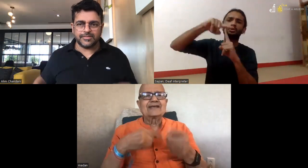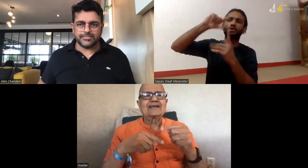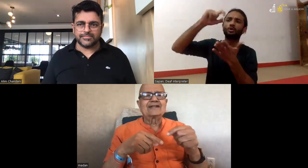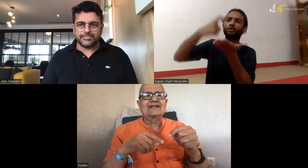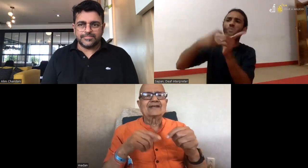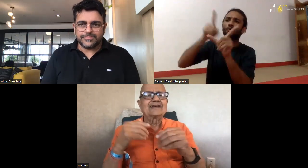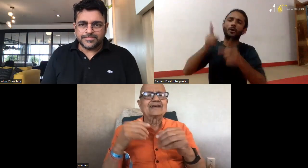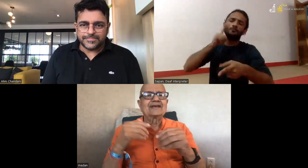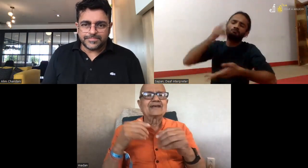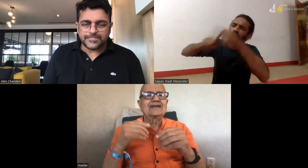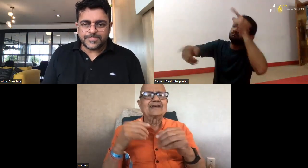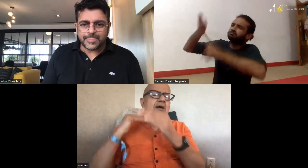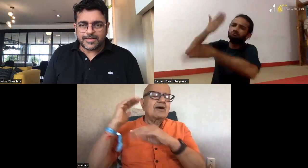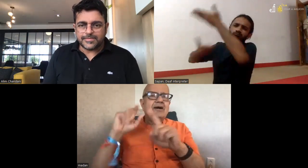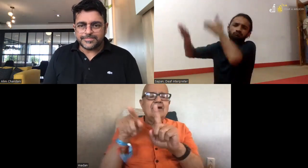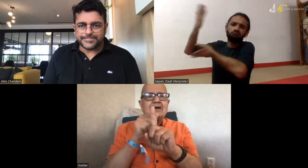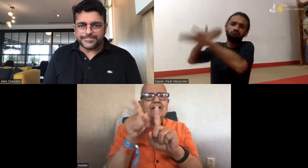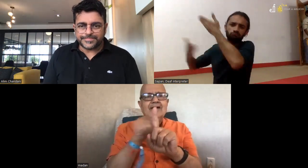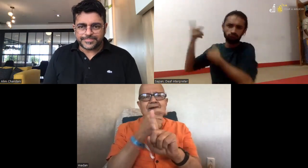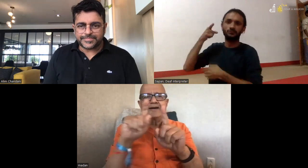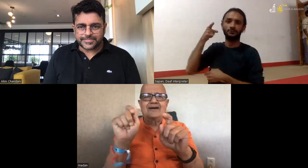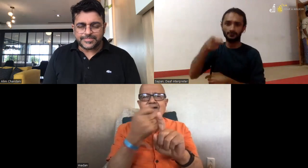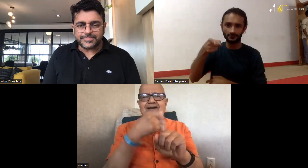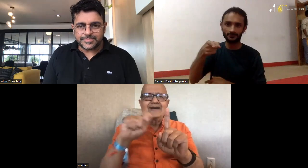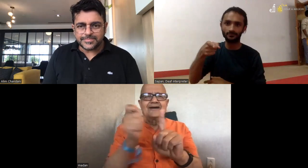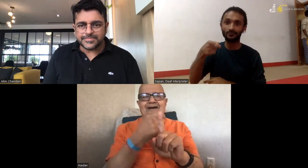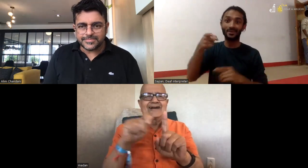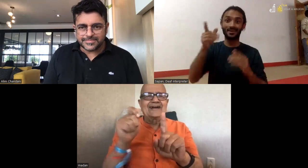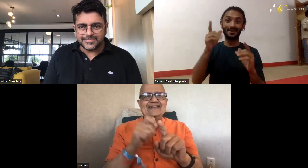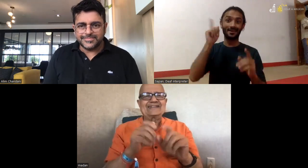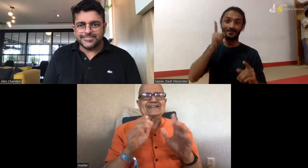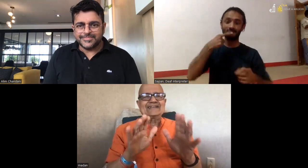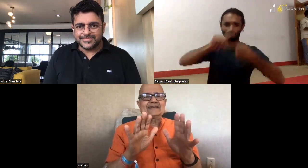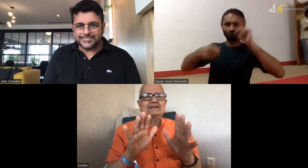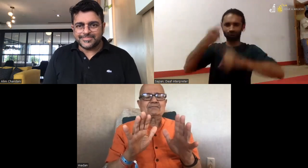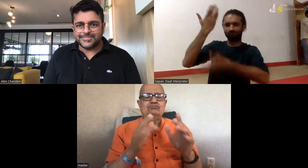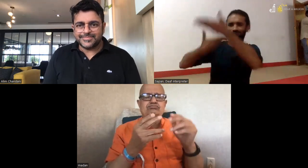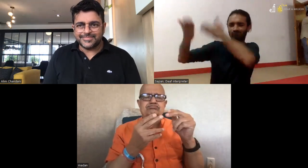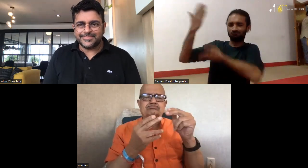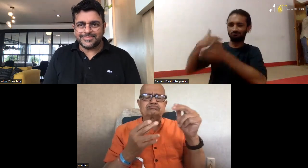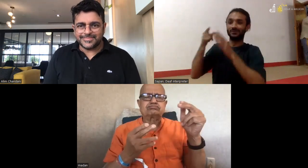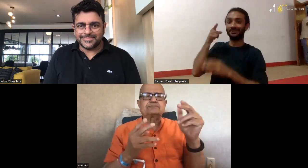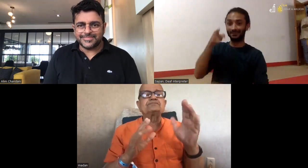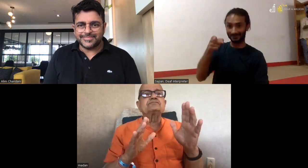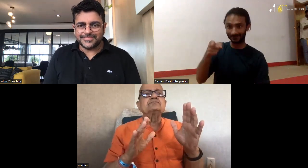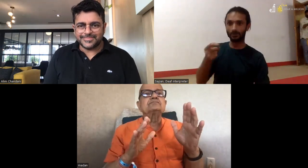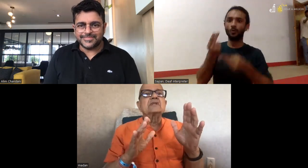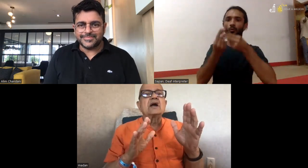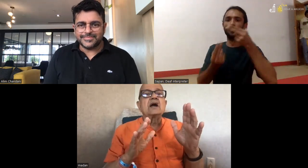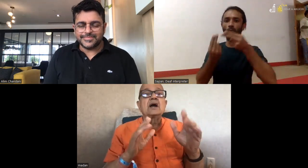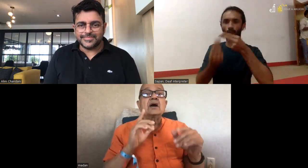storybooks, basically. The deaf history. I've written a lot about deaf history, um,